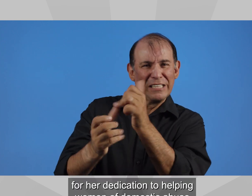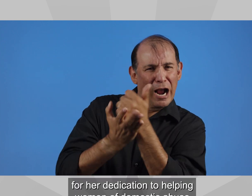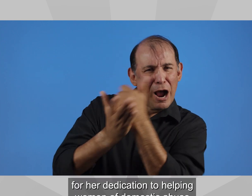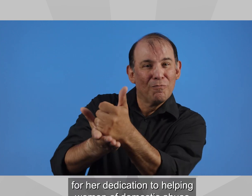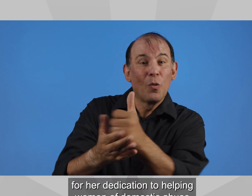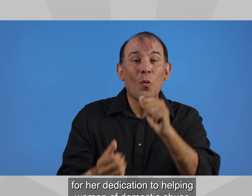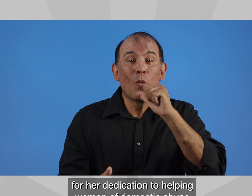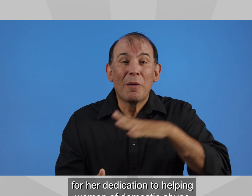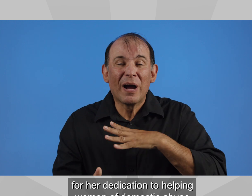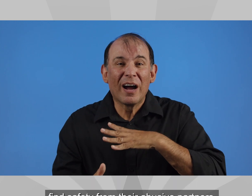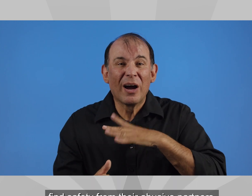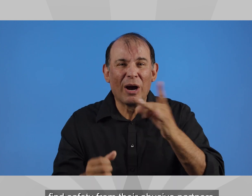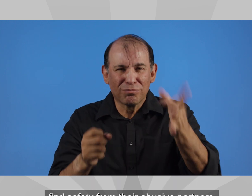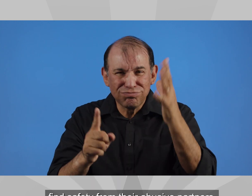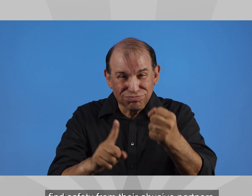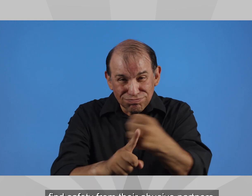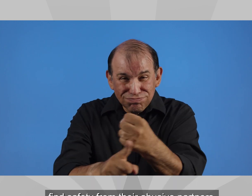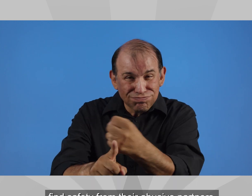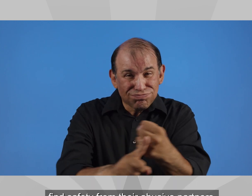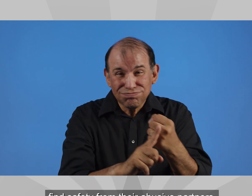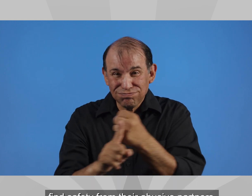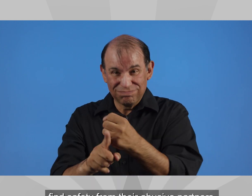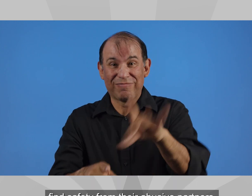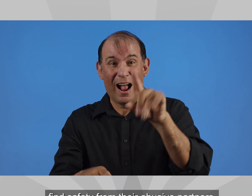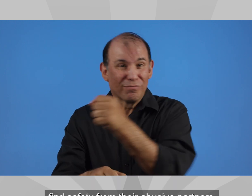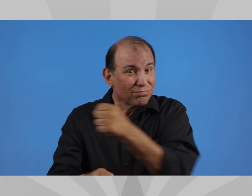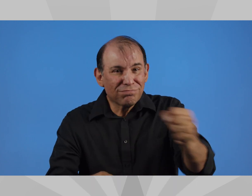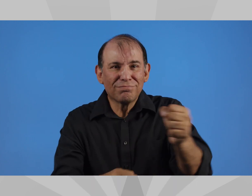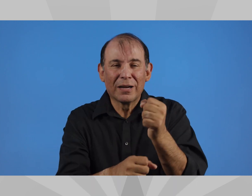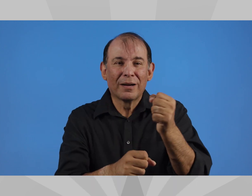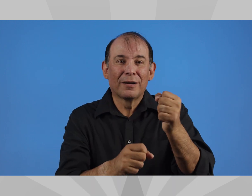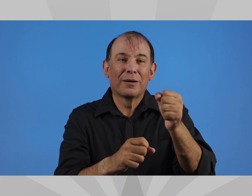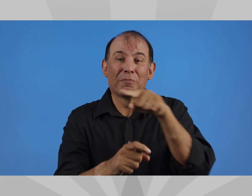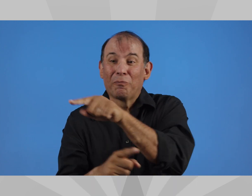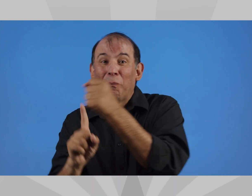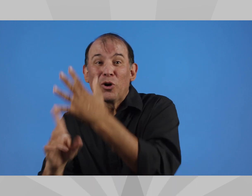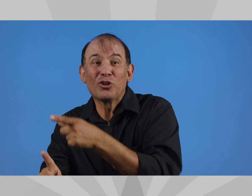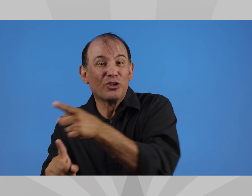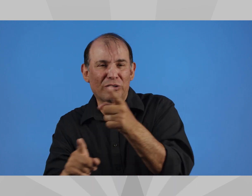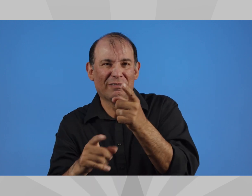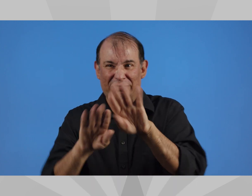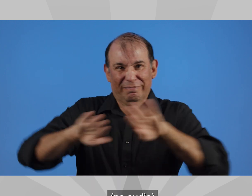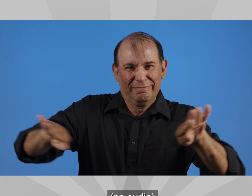women of domestic abuse find safety from their abusive partners.